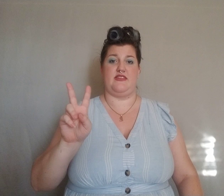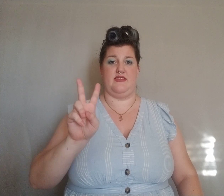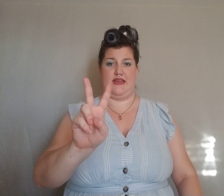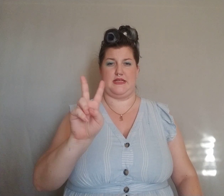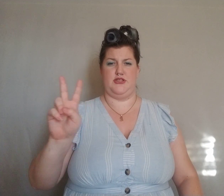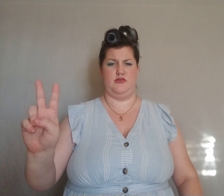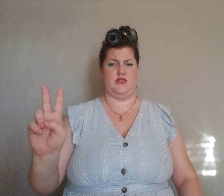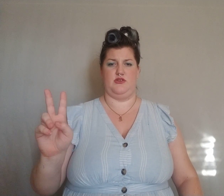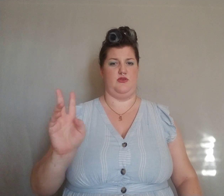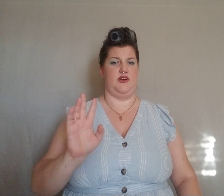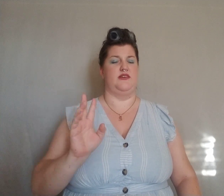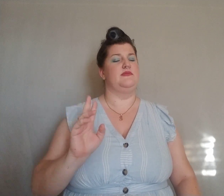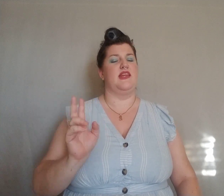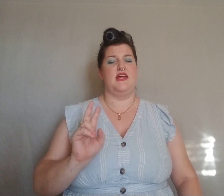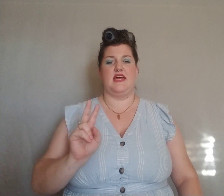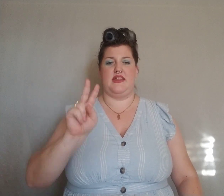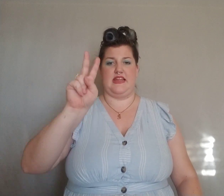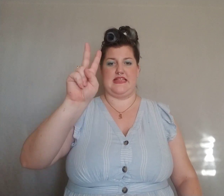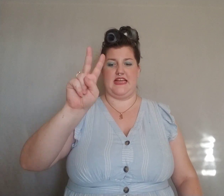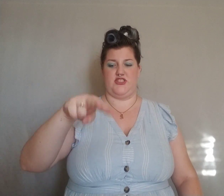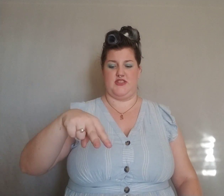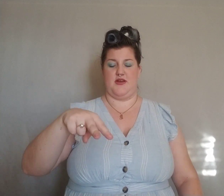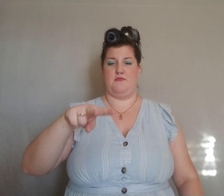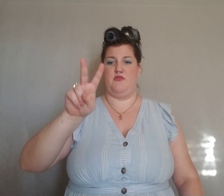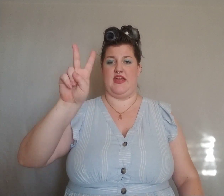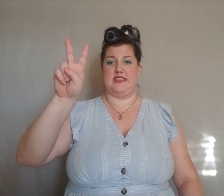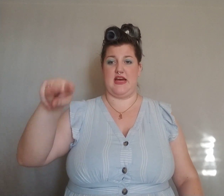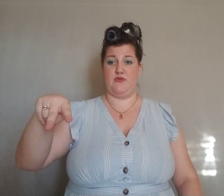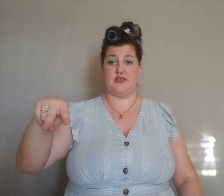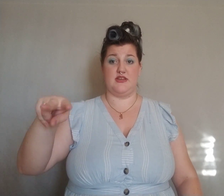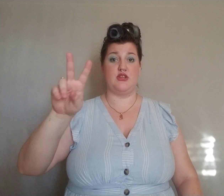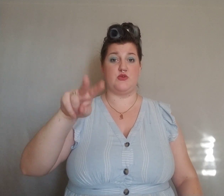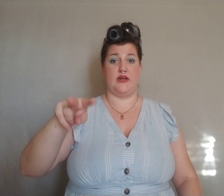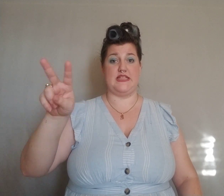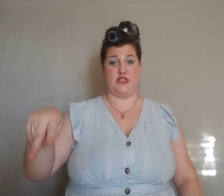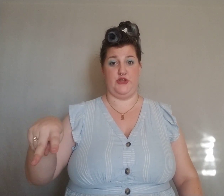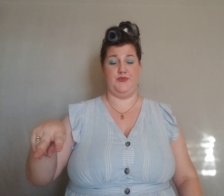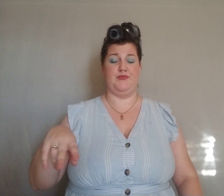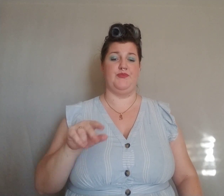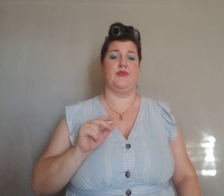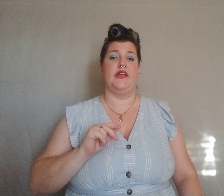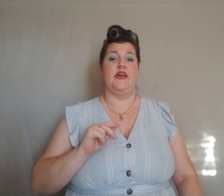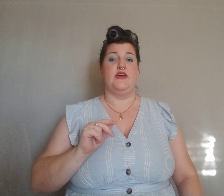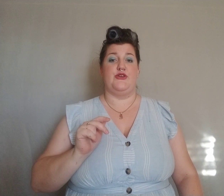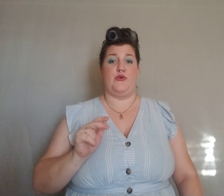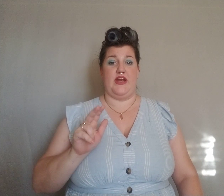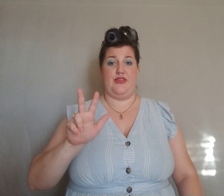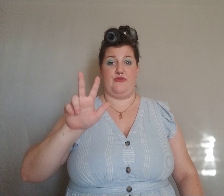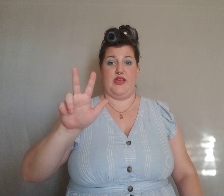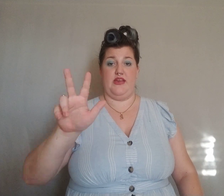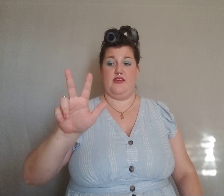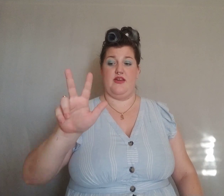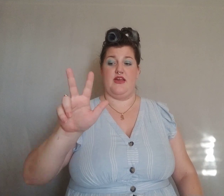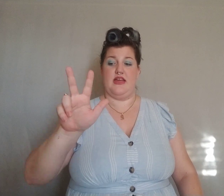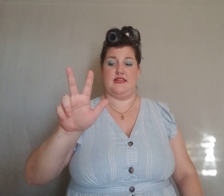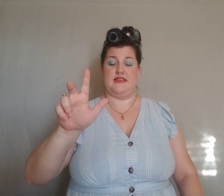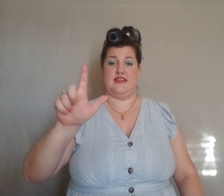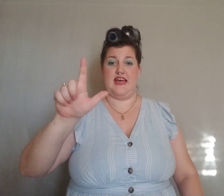than like 2, 2 or anything like that. It's just moving it downwards. 22. 23 is that